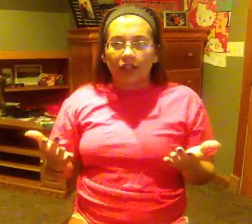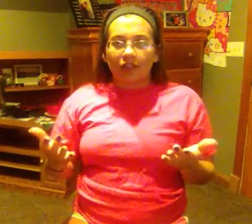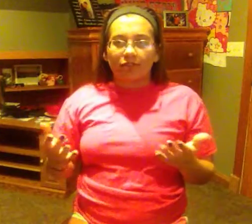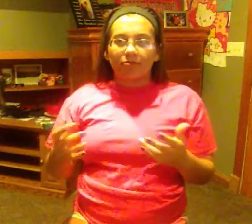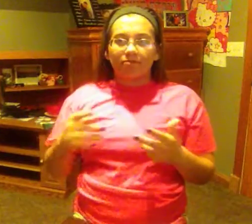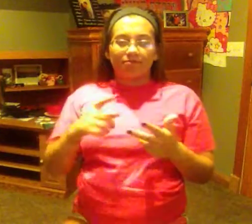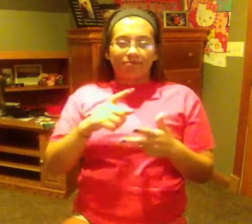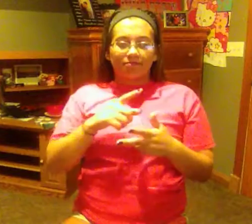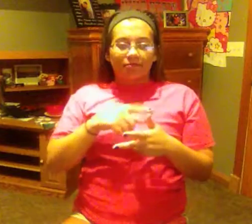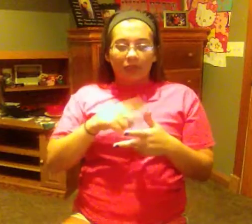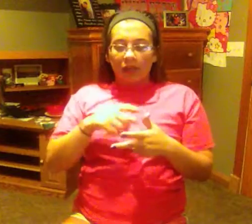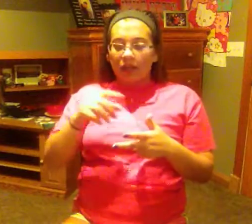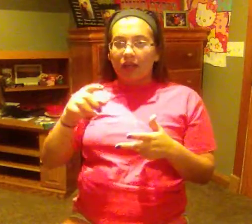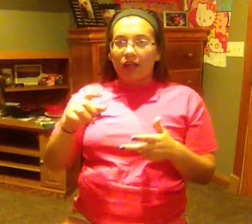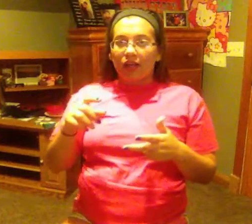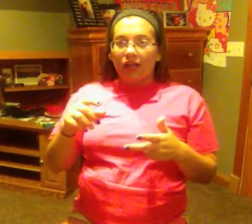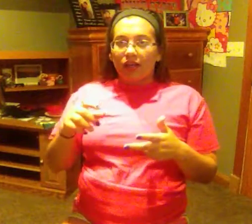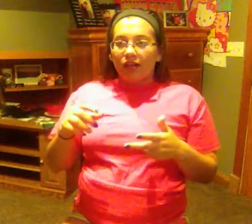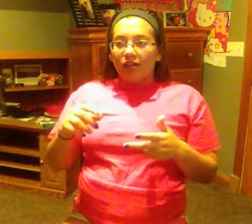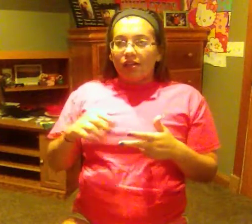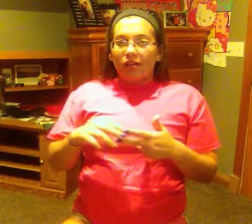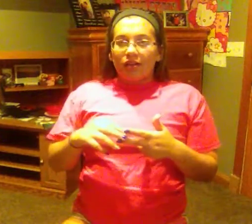MPs are also in charge of training military working dogs.